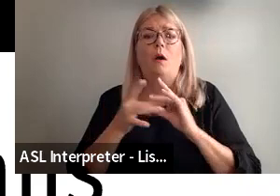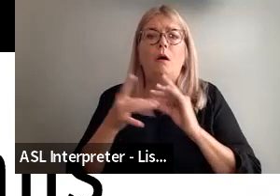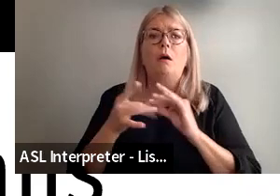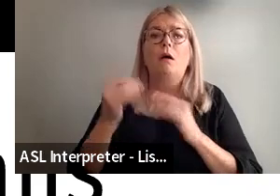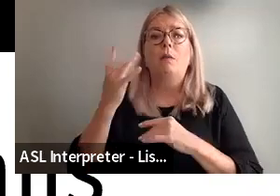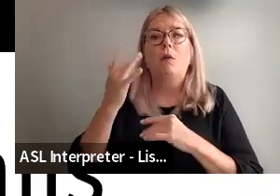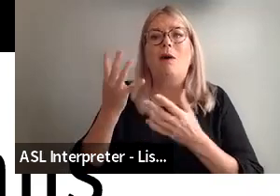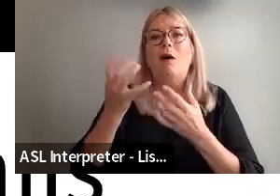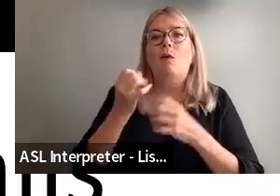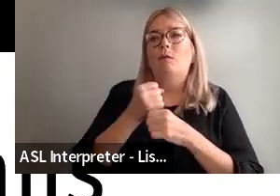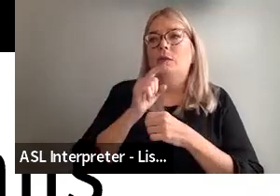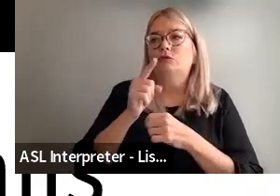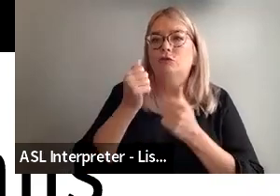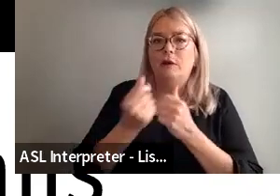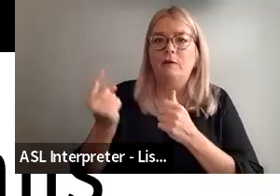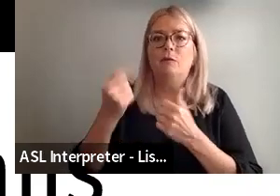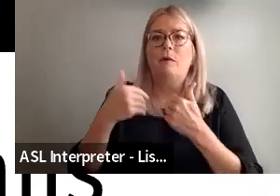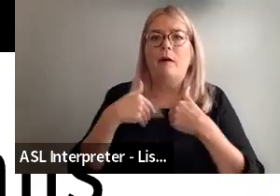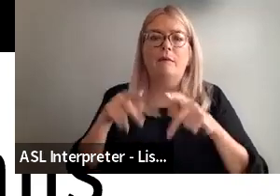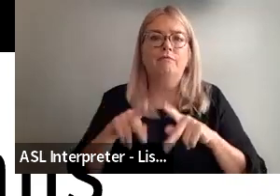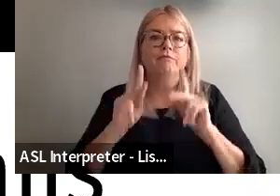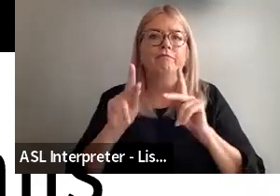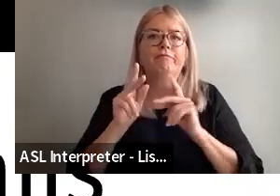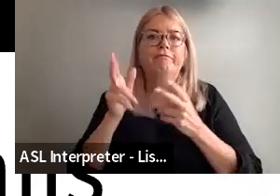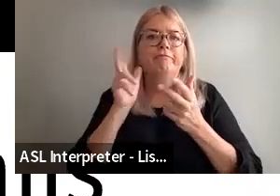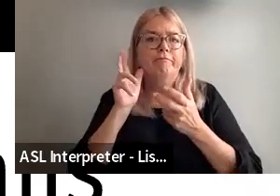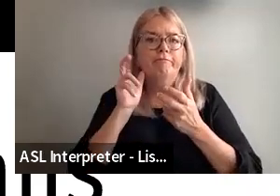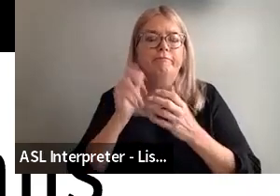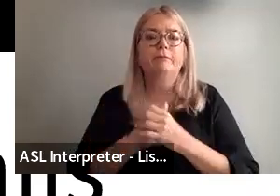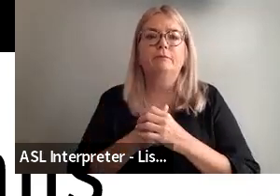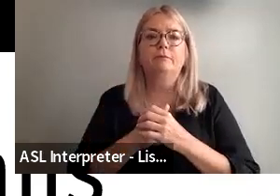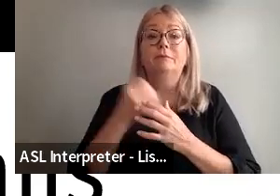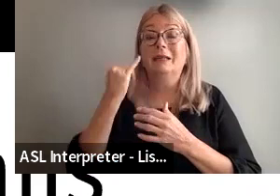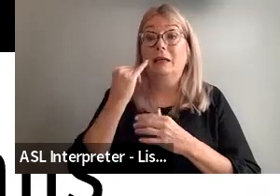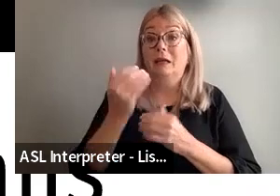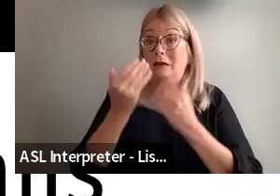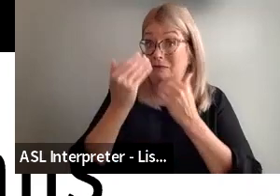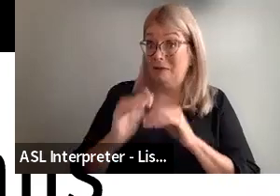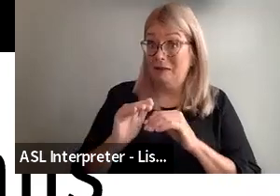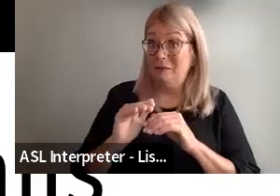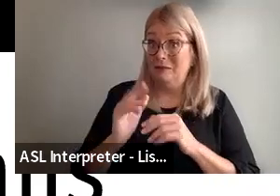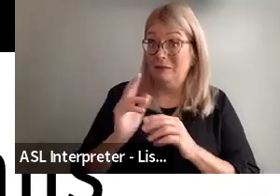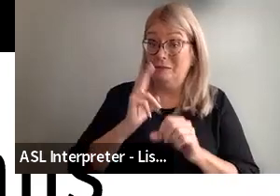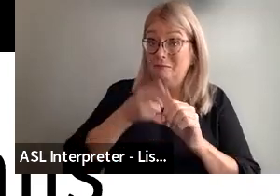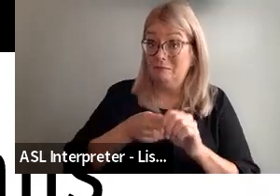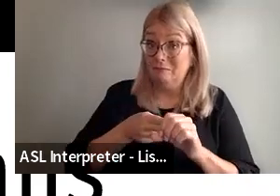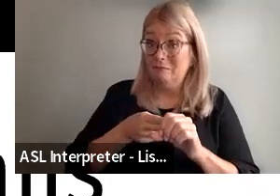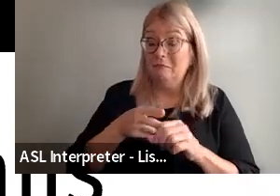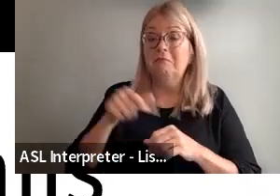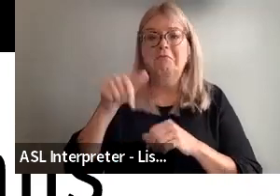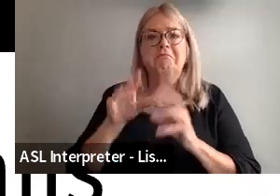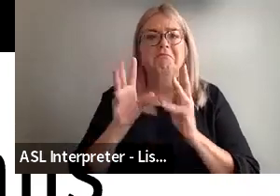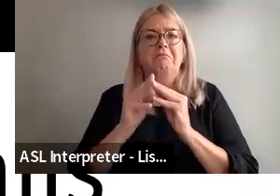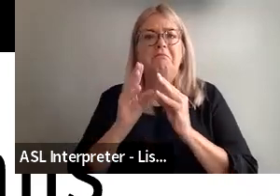the opportunity to be heard today. If there is limited participation, we may end the webinar early if there are no more comments